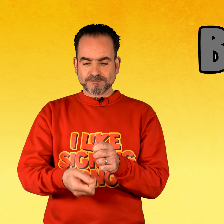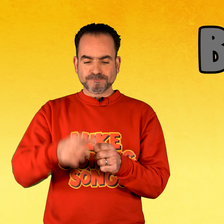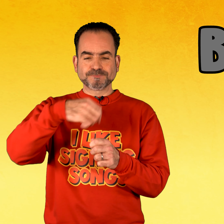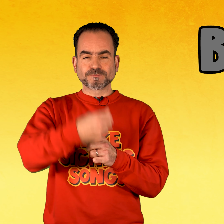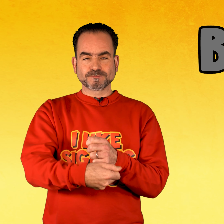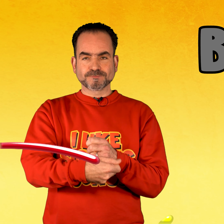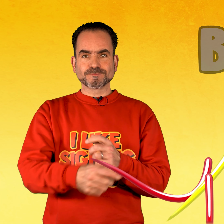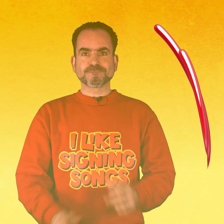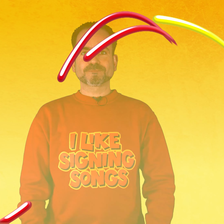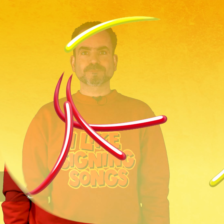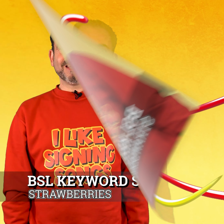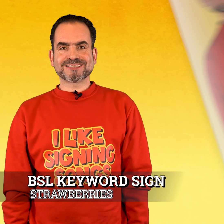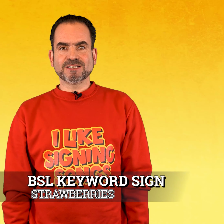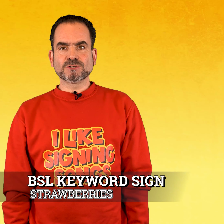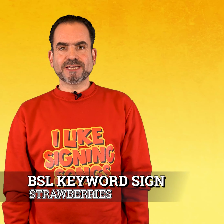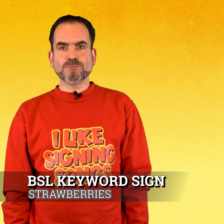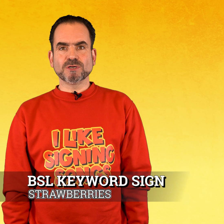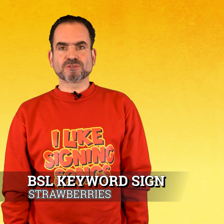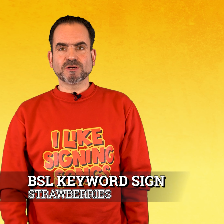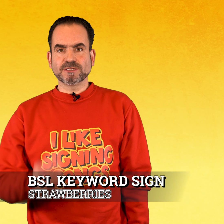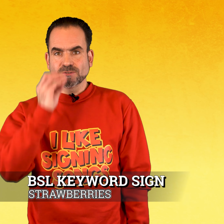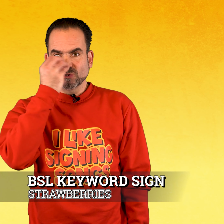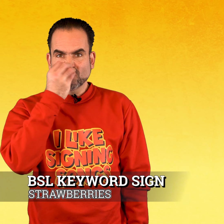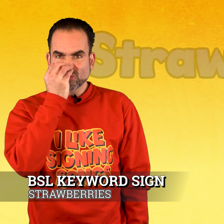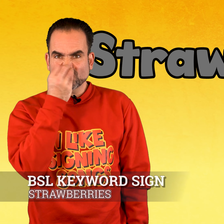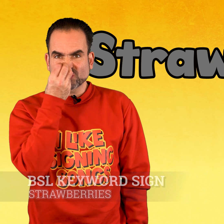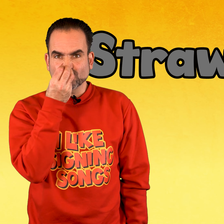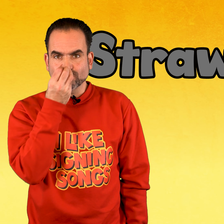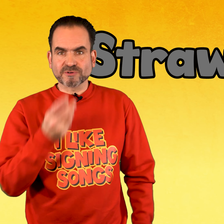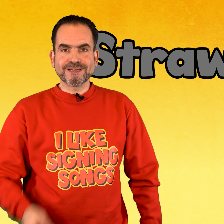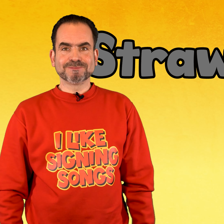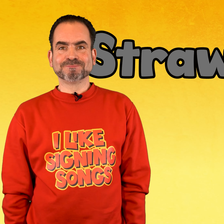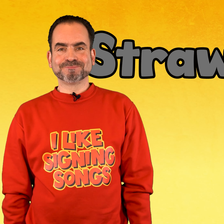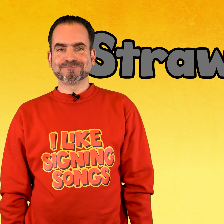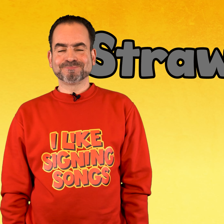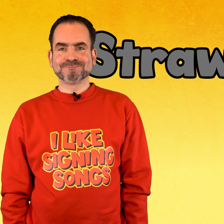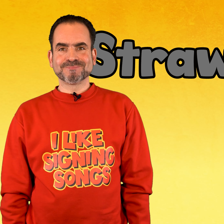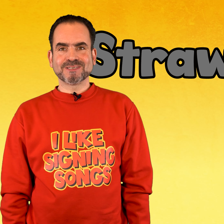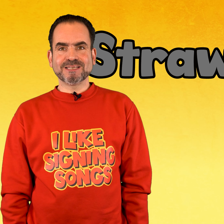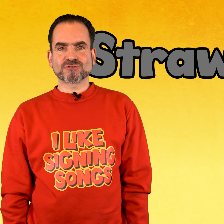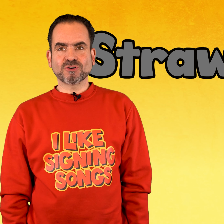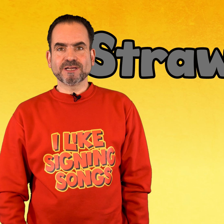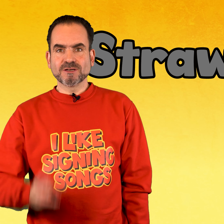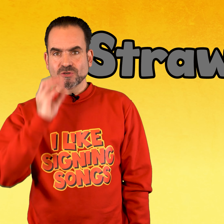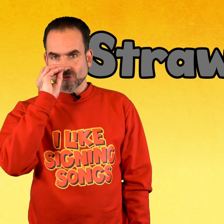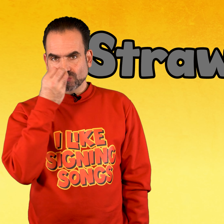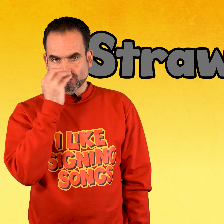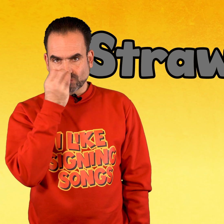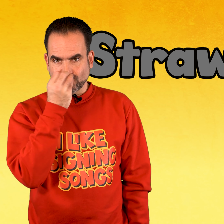You're doing great. BSL, keyword sign, strawberry. Let's try